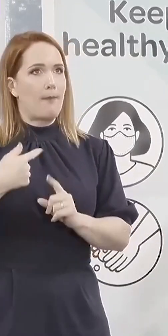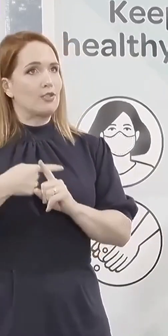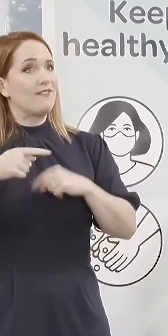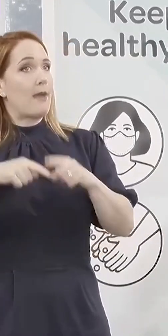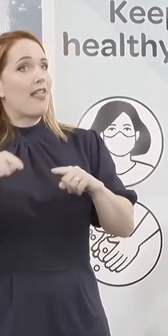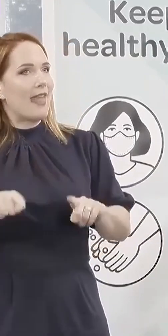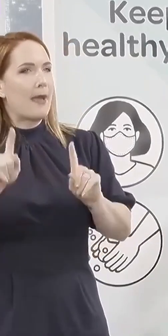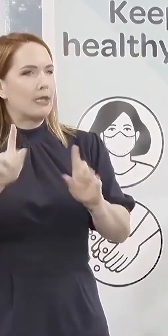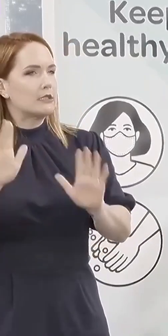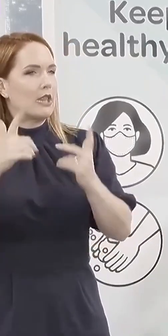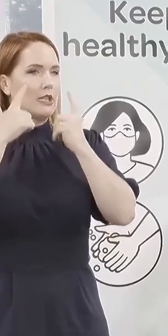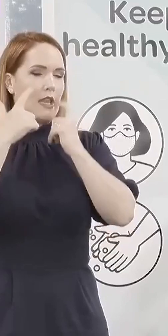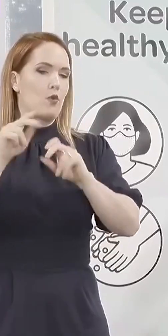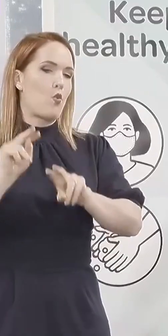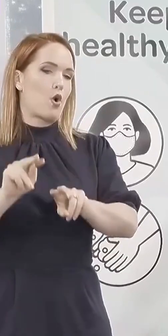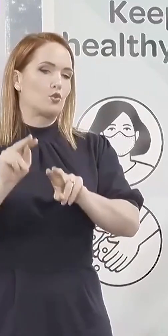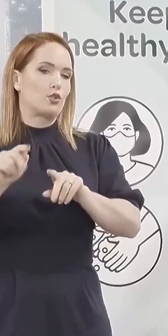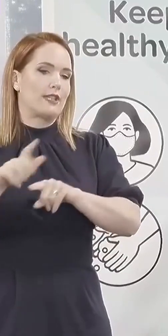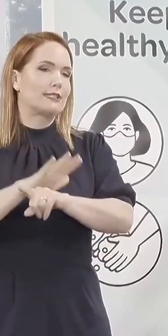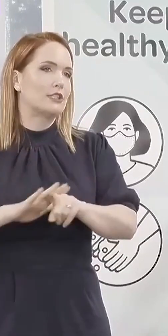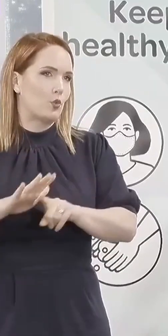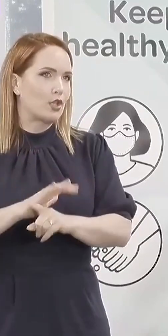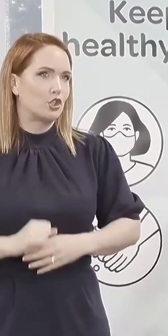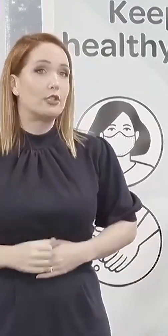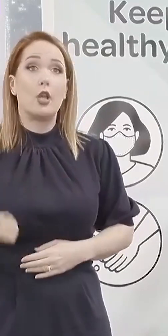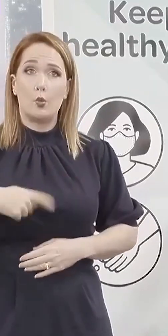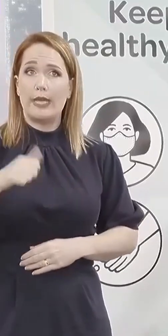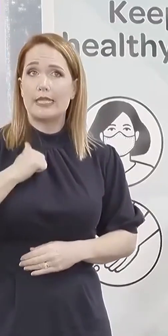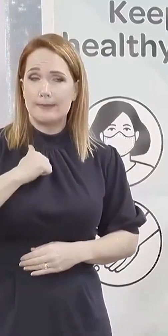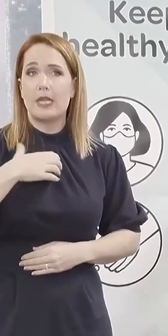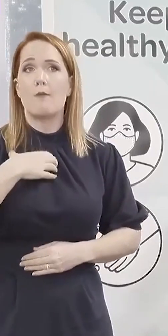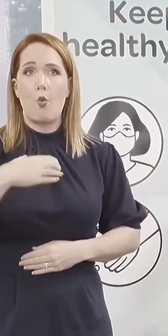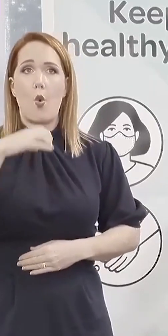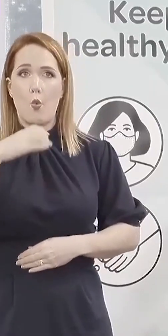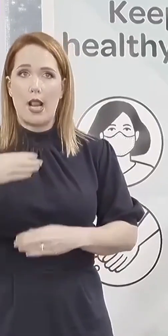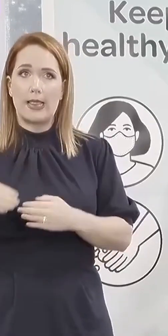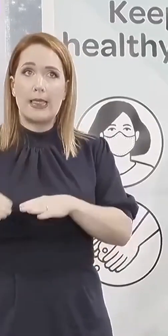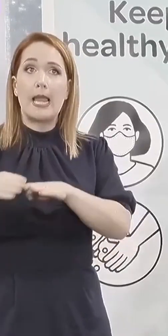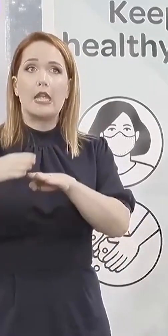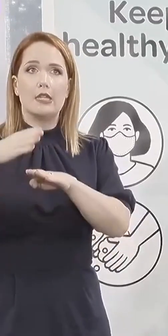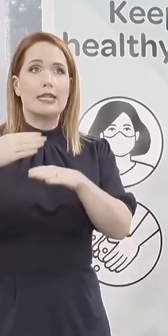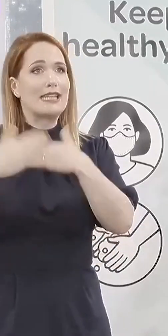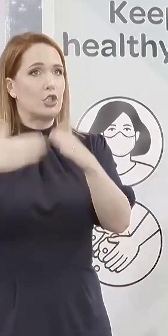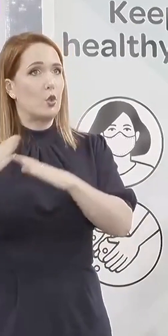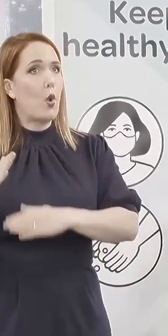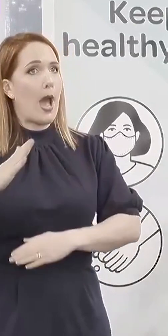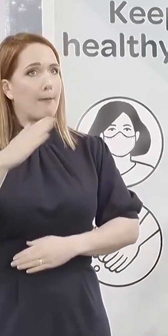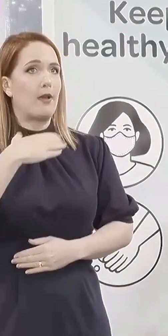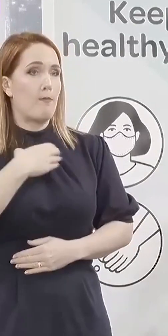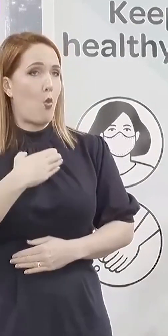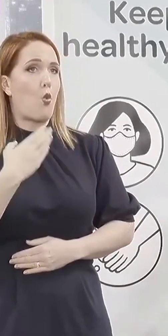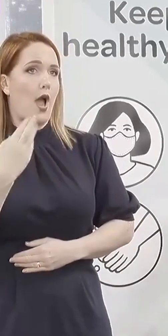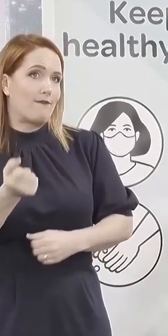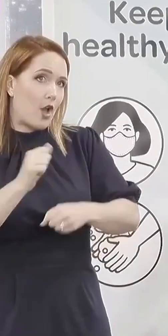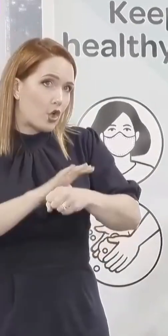with caution. At this stage, we are still expecting further increases in cases and hospitalisations, according